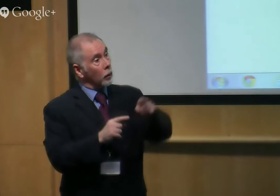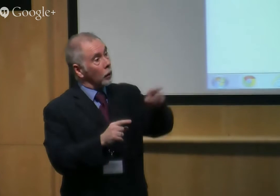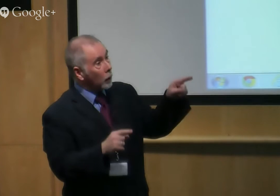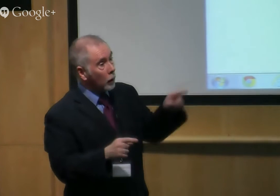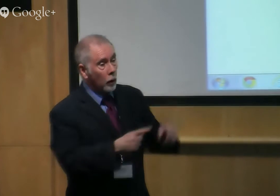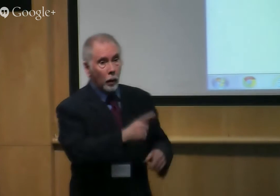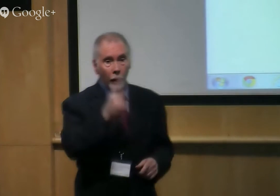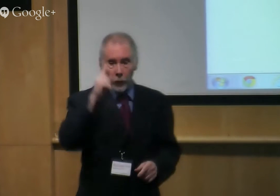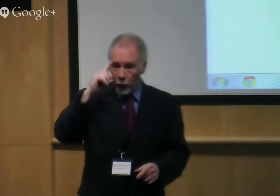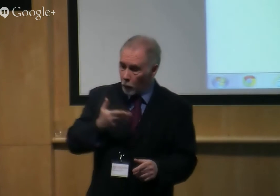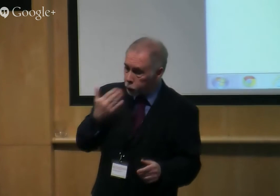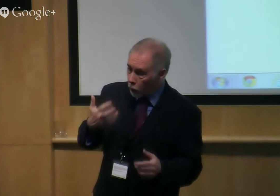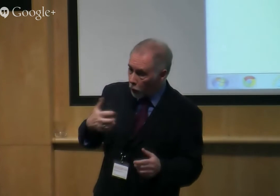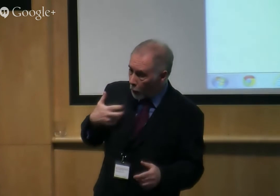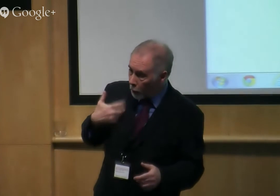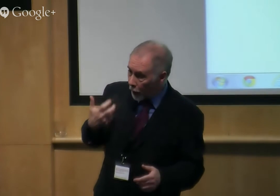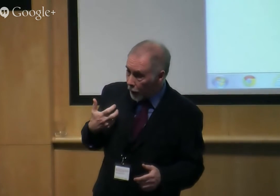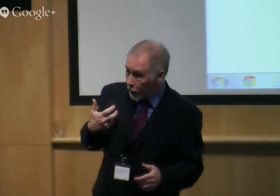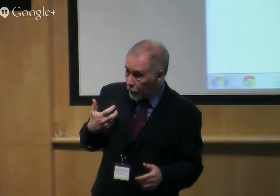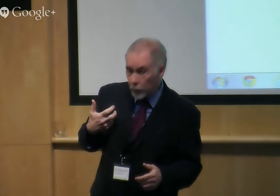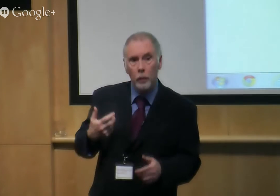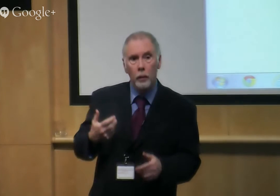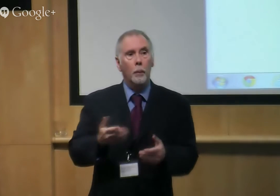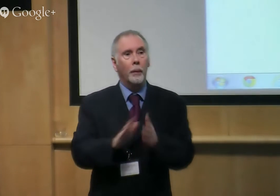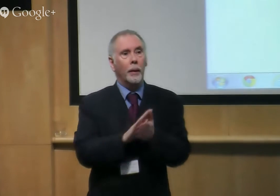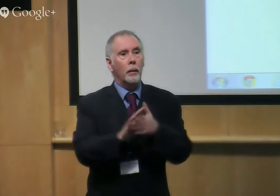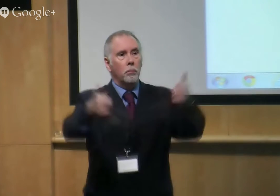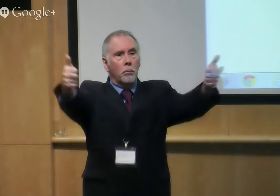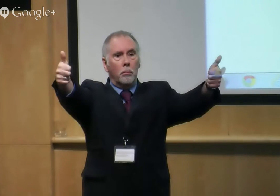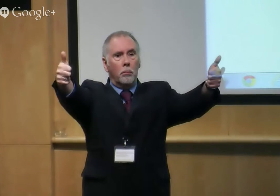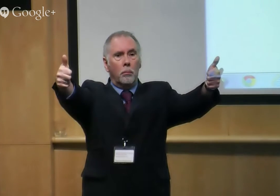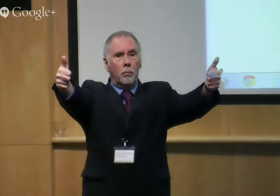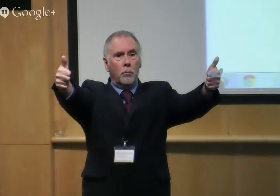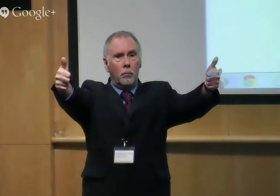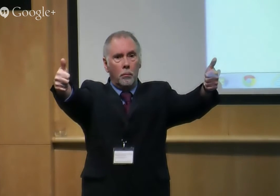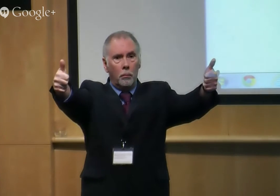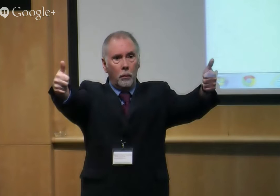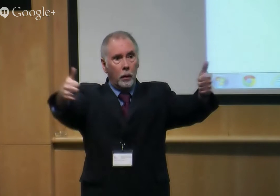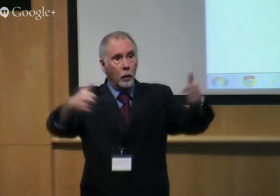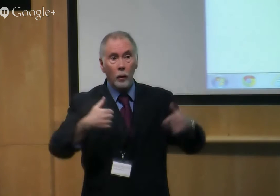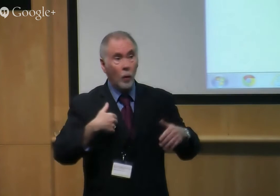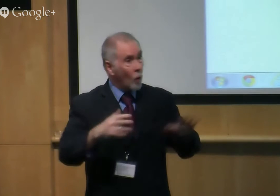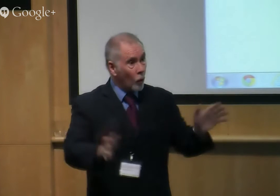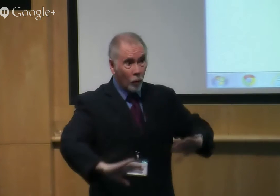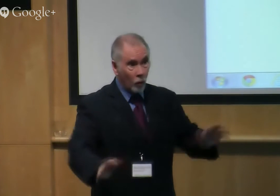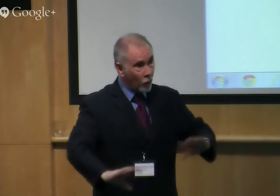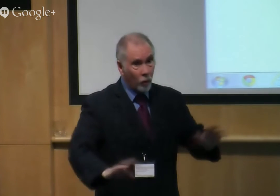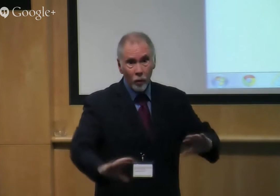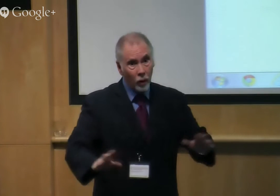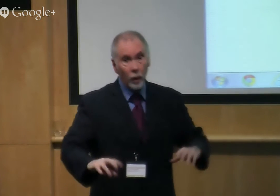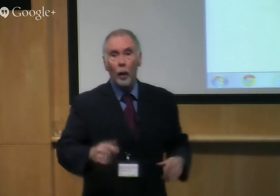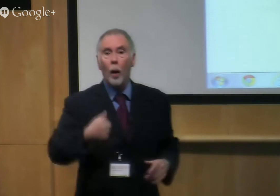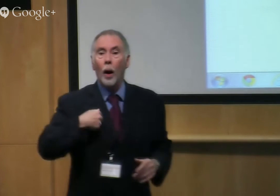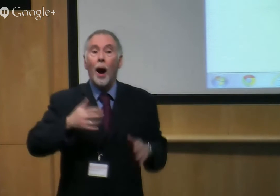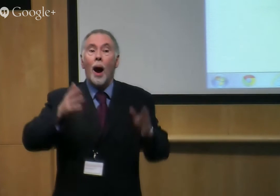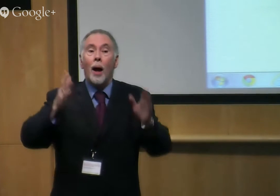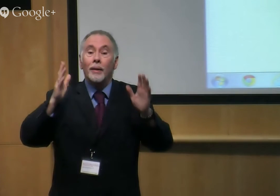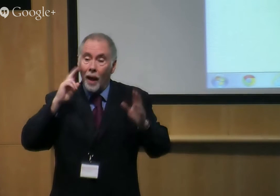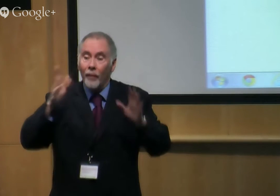community to do is have that ability to complain. I think as deaf people, we have become so